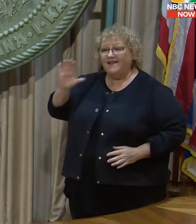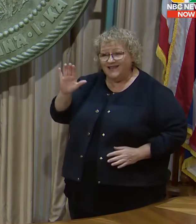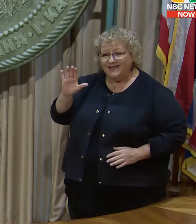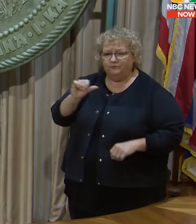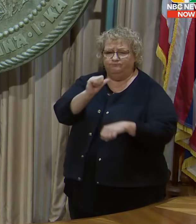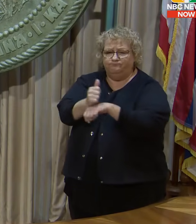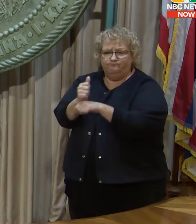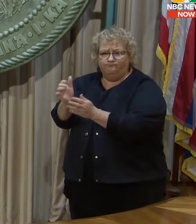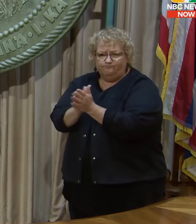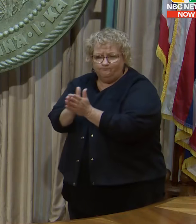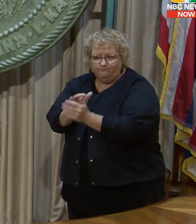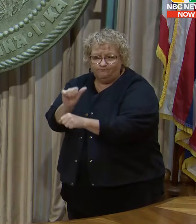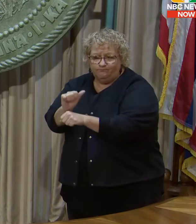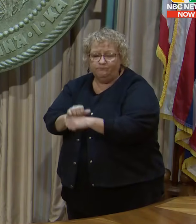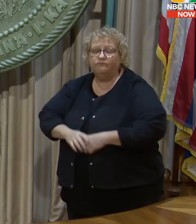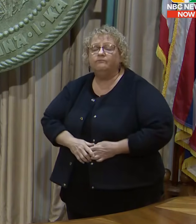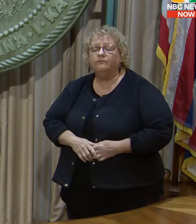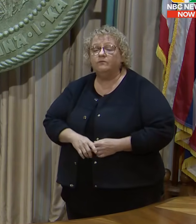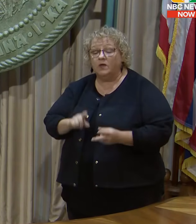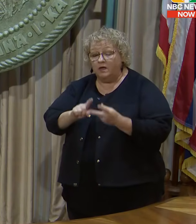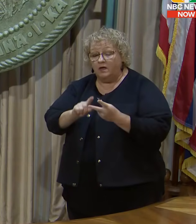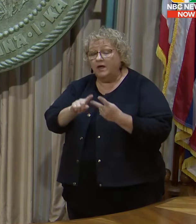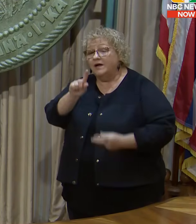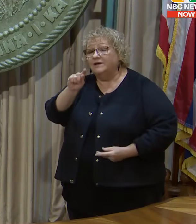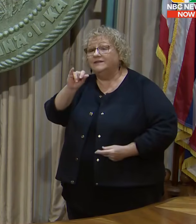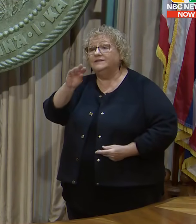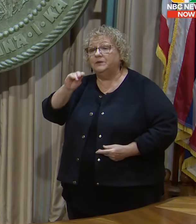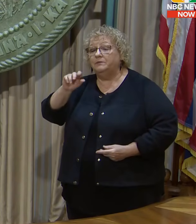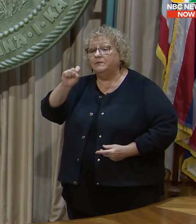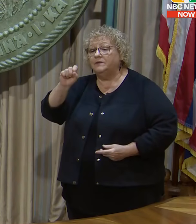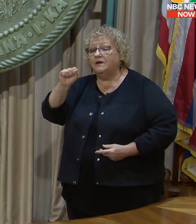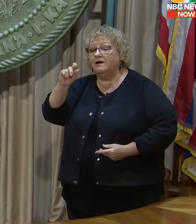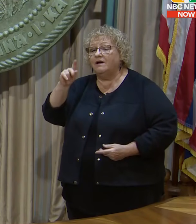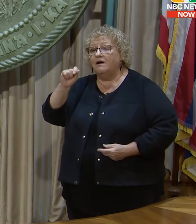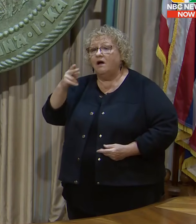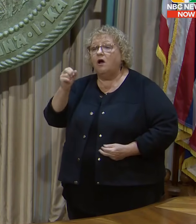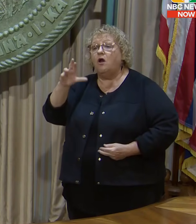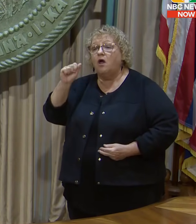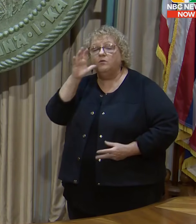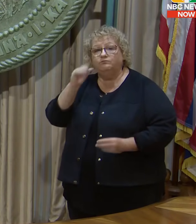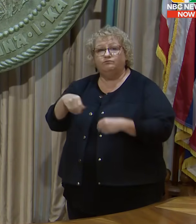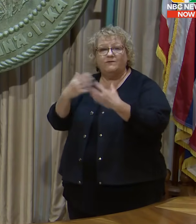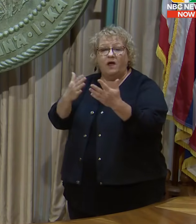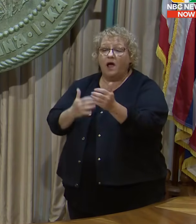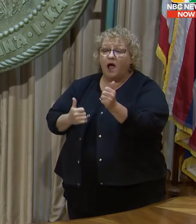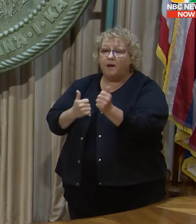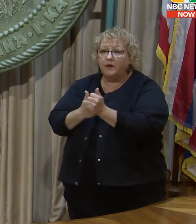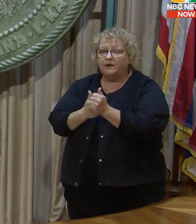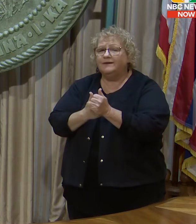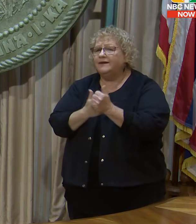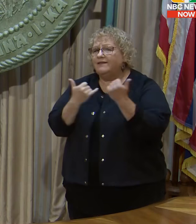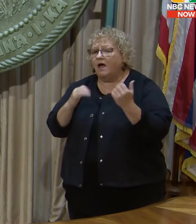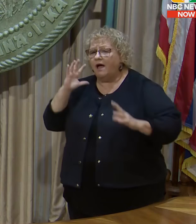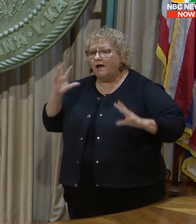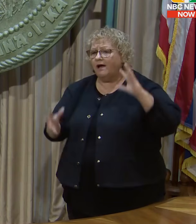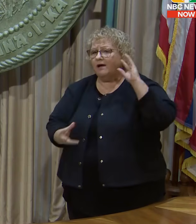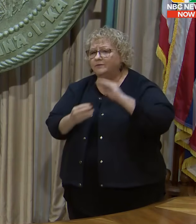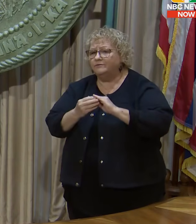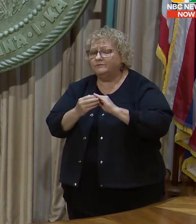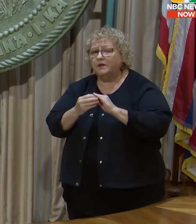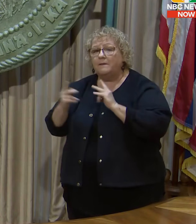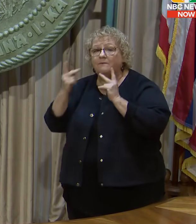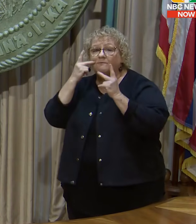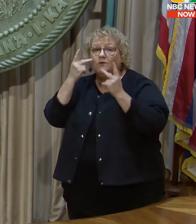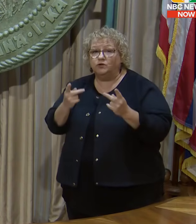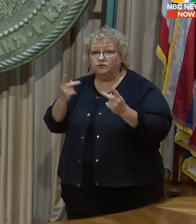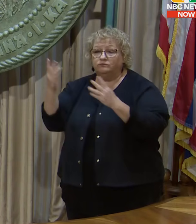initiatives. Tim Sakahara from the Department of Transportation will provide an update on the number of arrivals over the